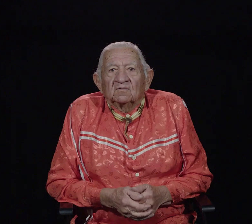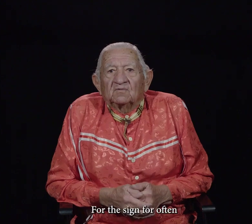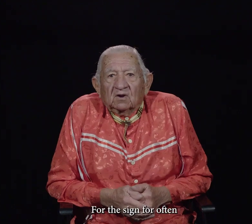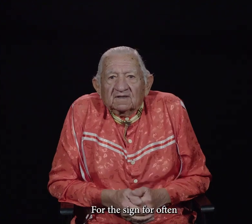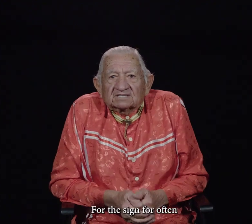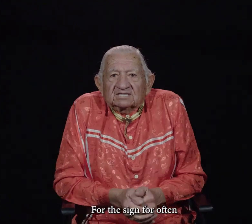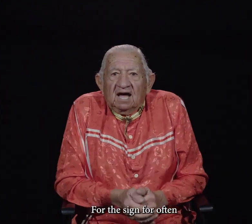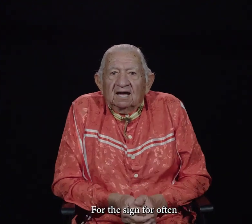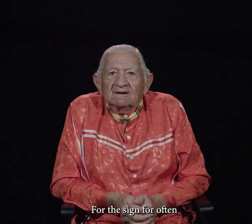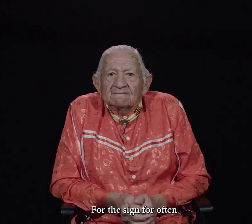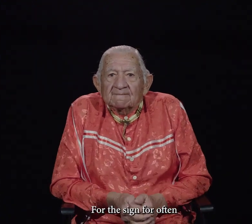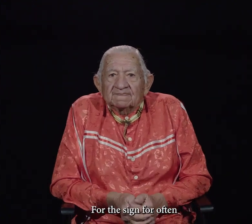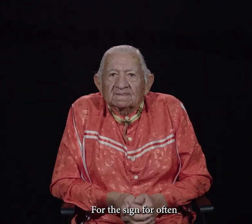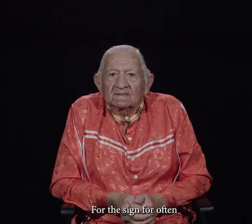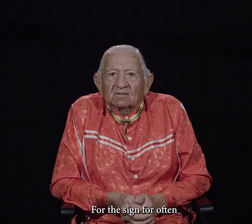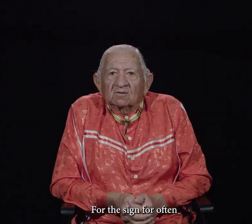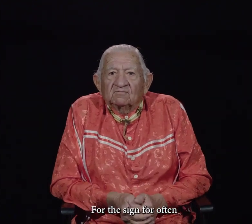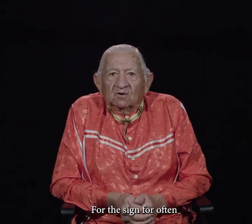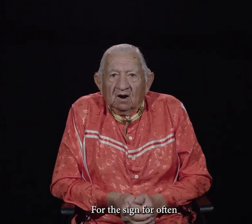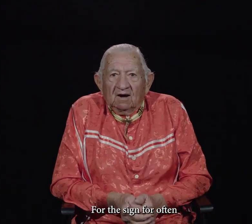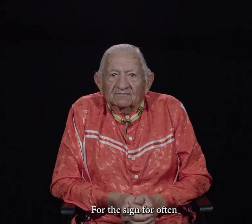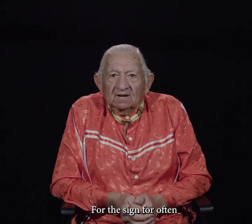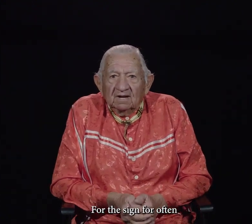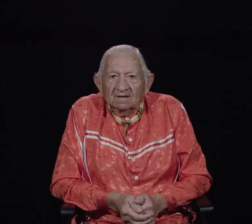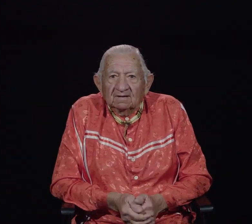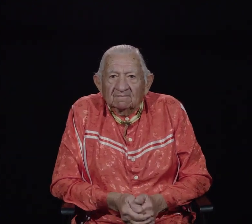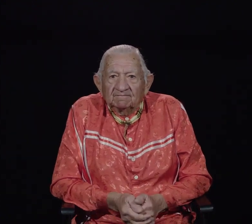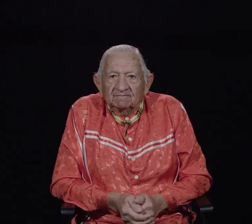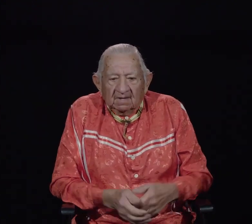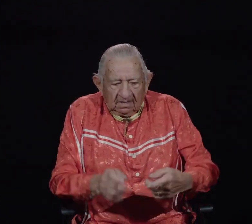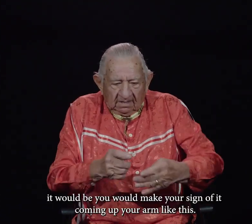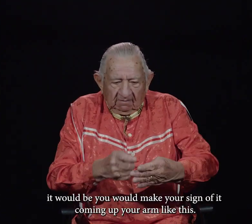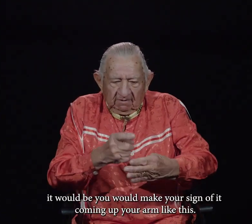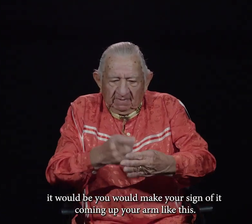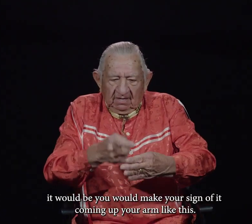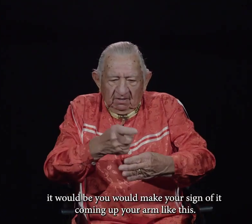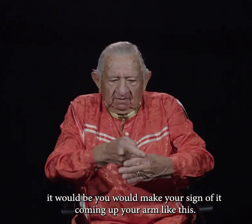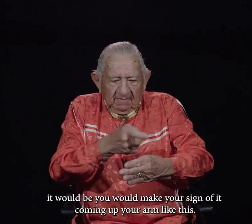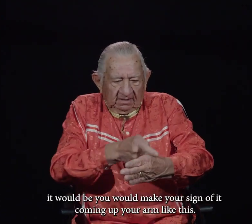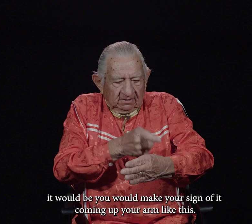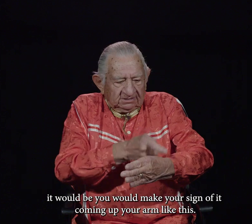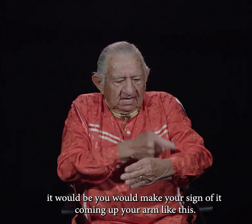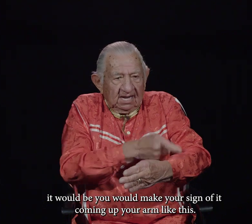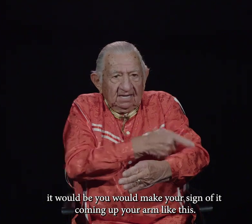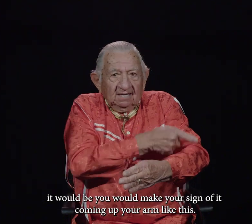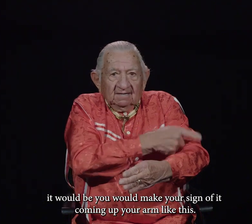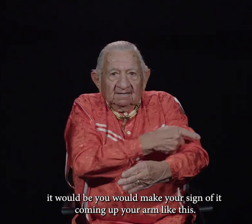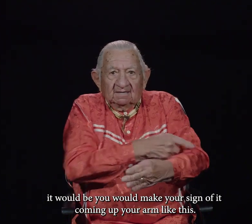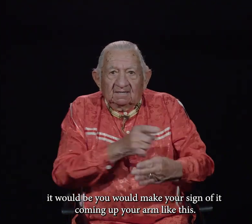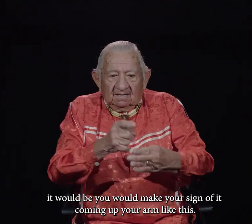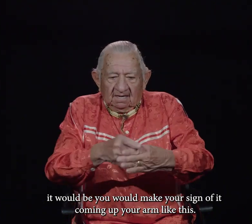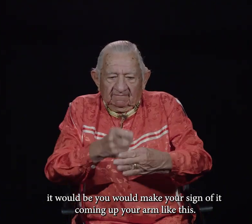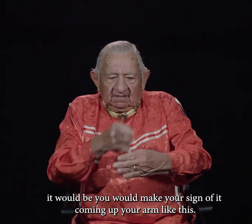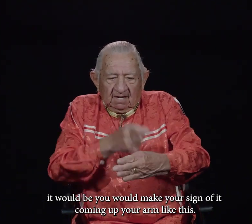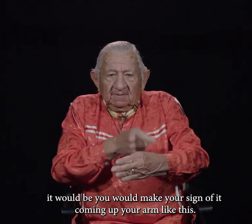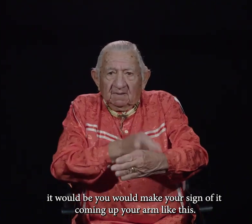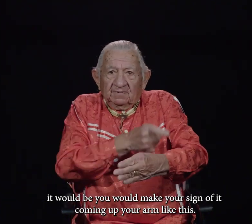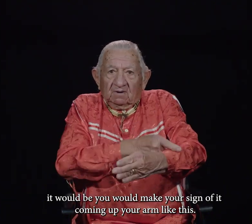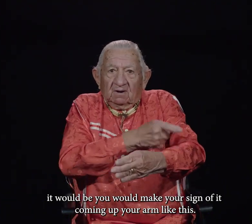For the sign, for often, it would be you would make your sign of it coming up your arm